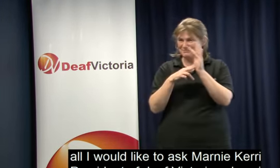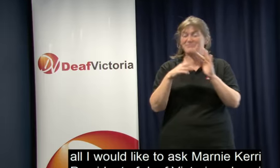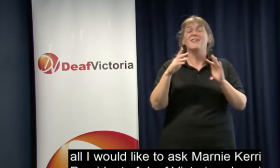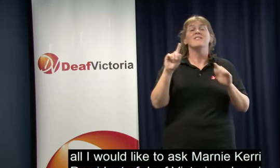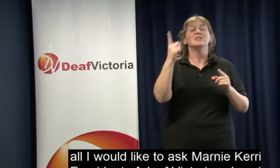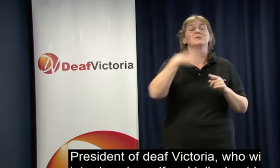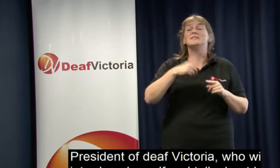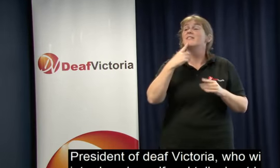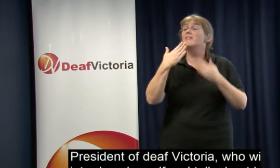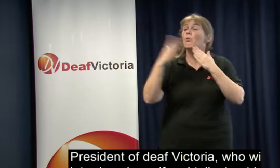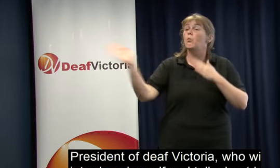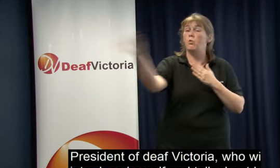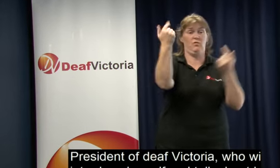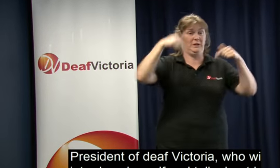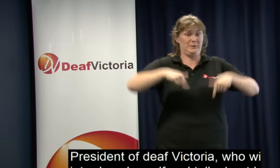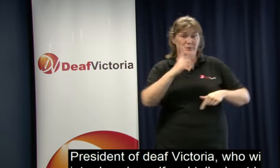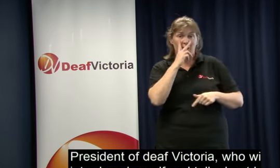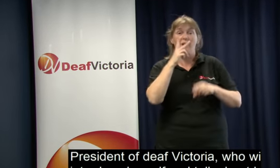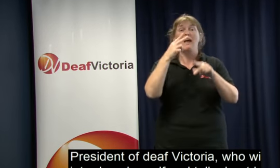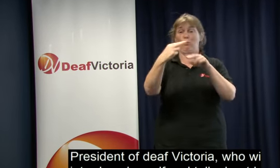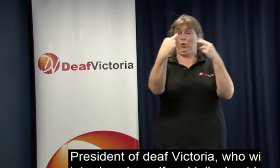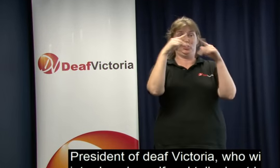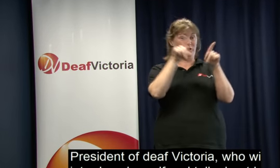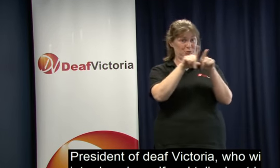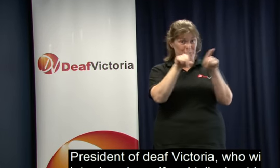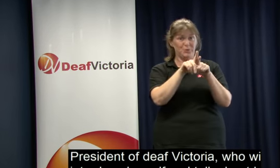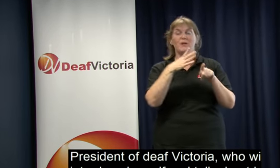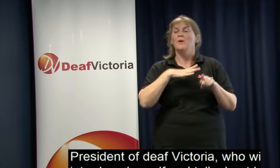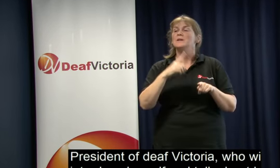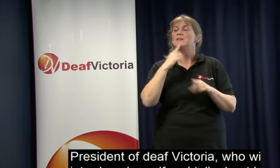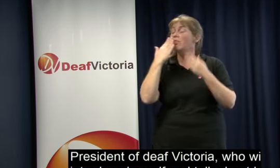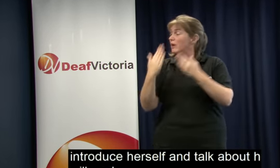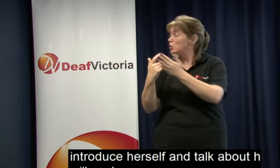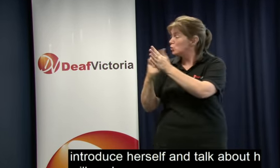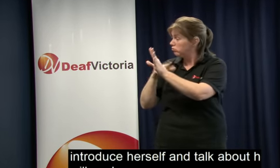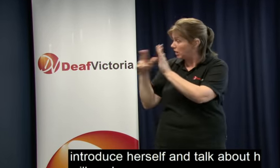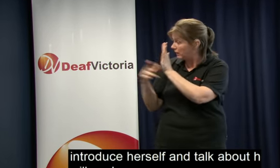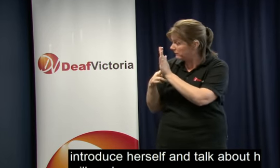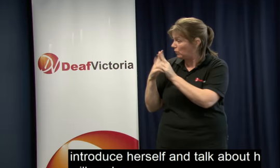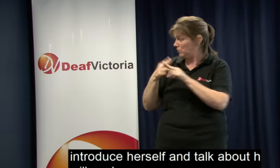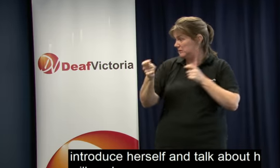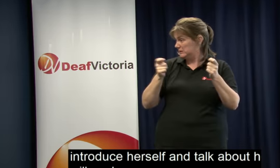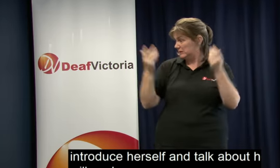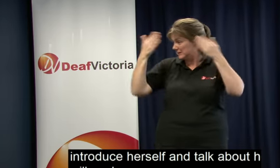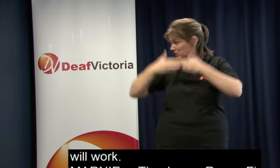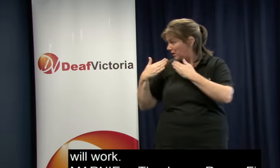Thank you, Ryan. First of all, welcome to all of you here tonight, and I also want to thank up